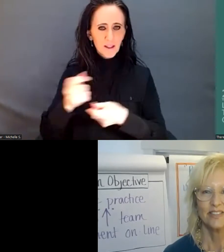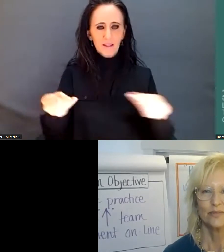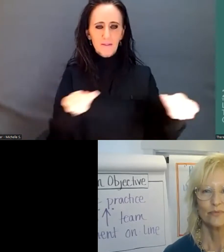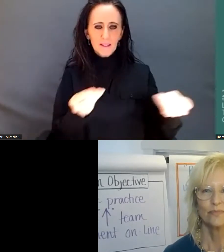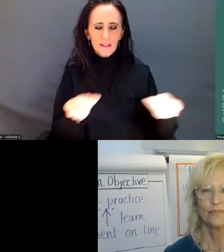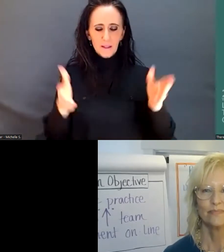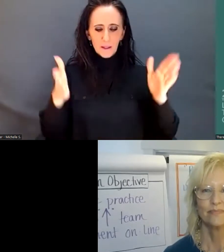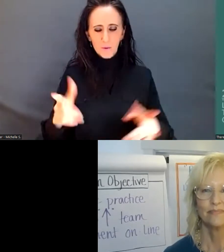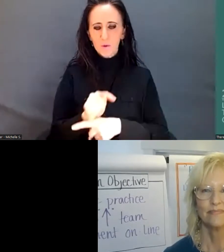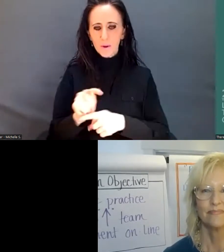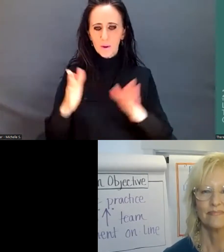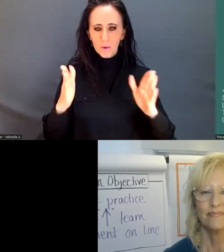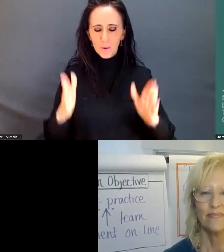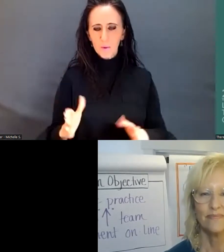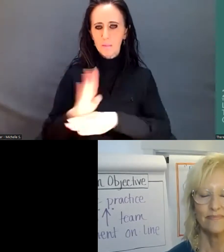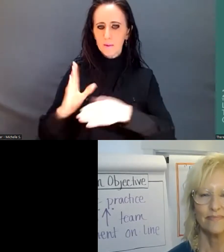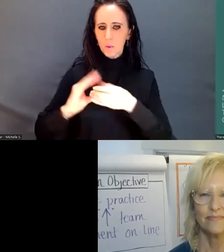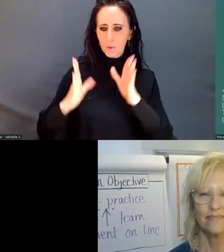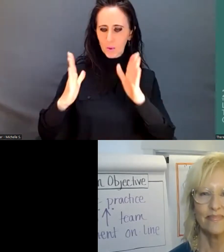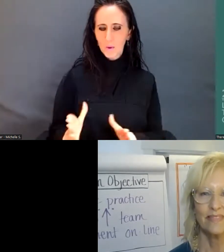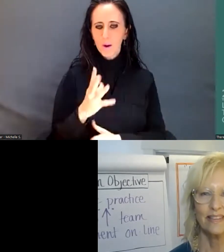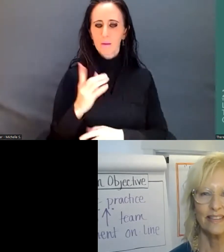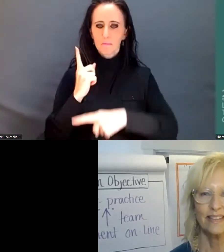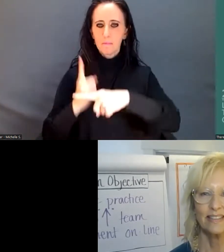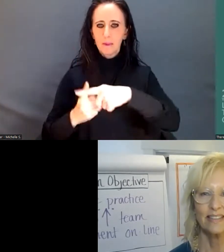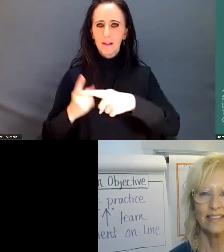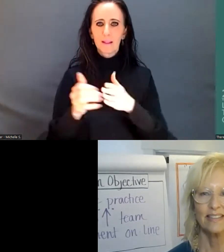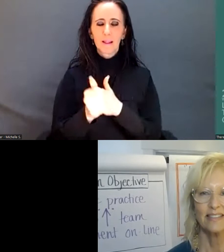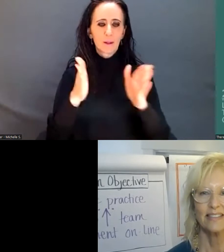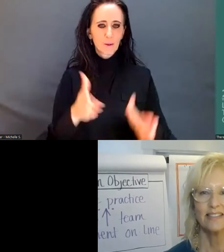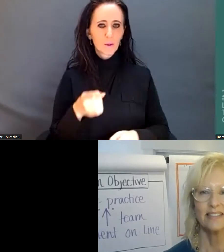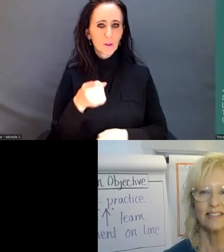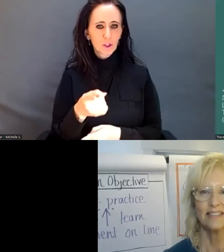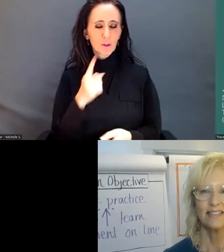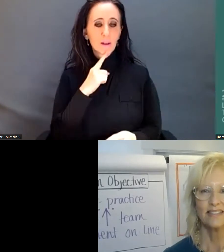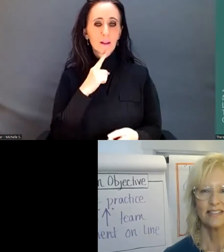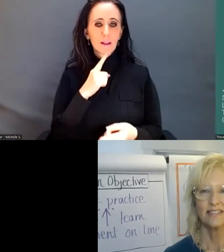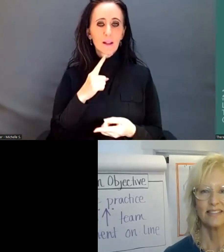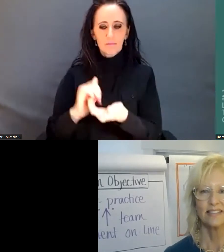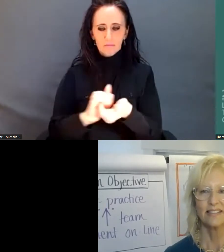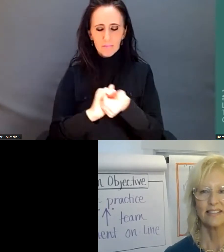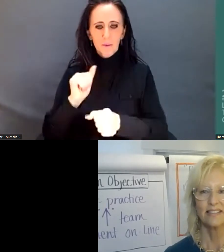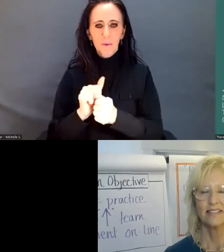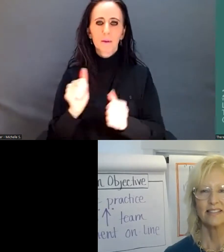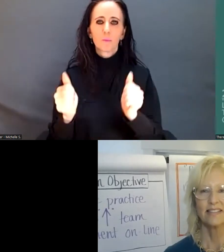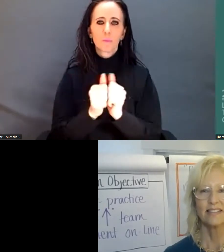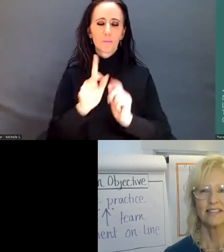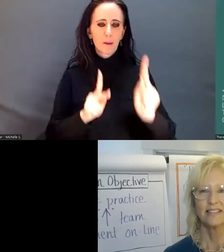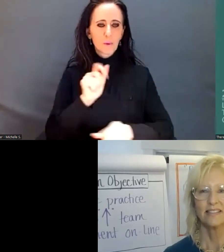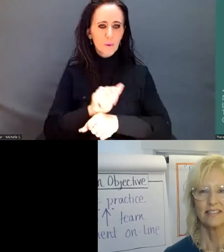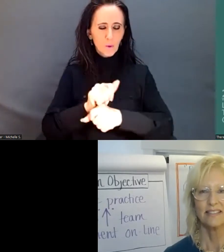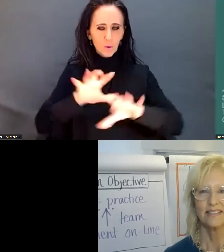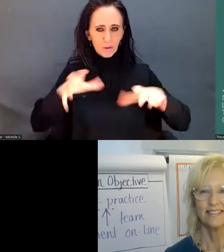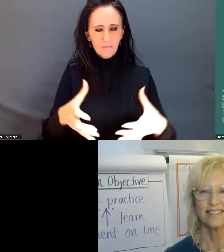and veteran. She collaborates with people in the workforce to create environments of trust and respect, and Peg is committed to